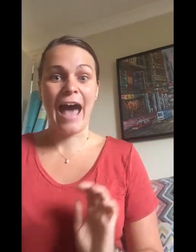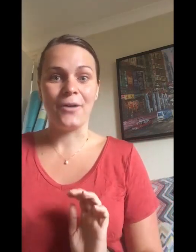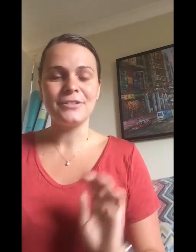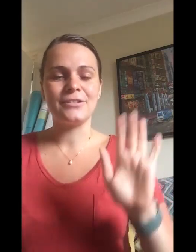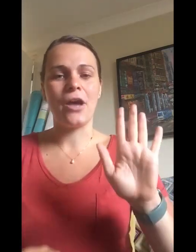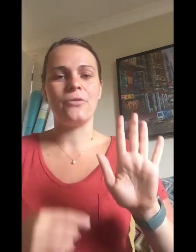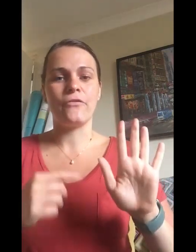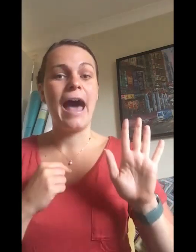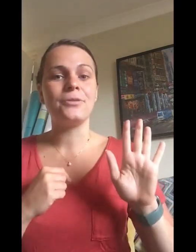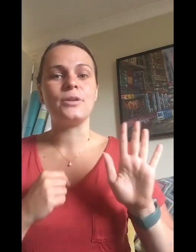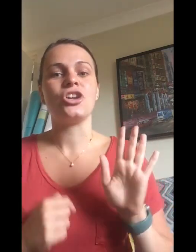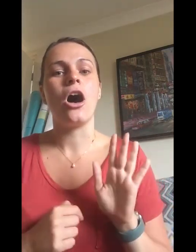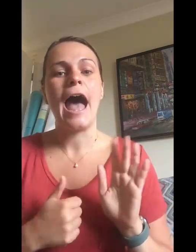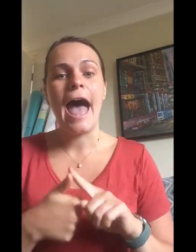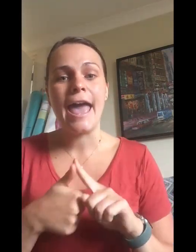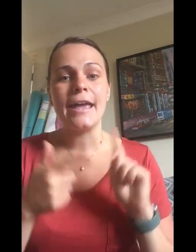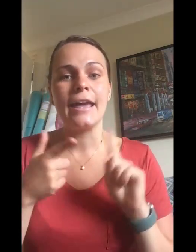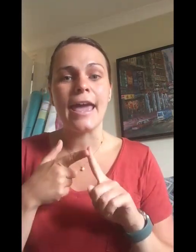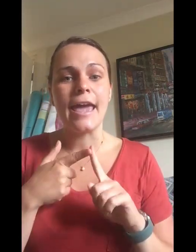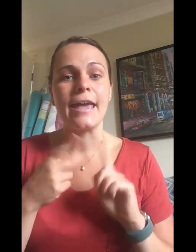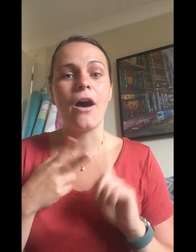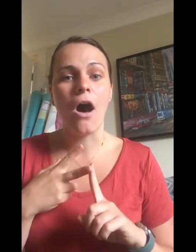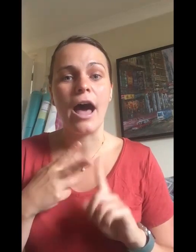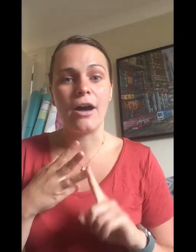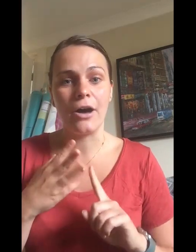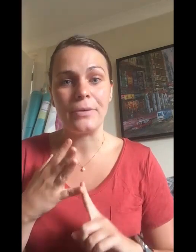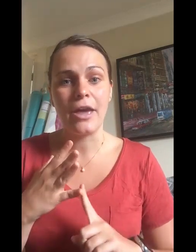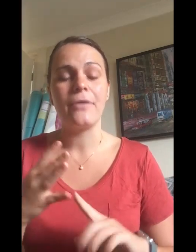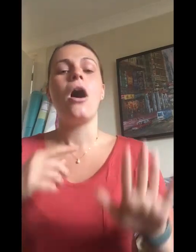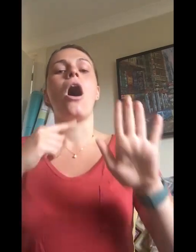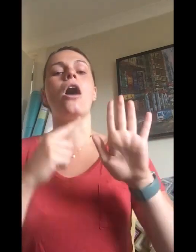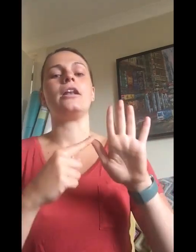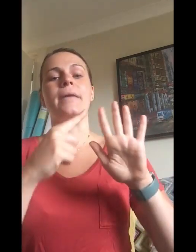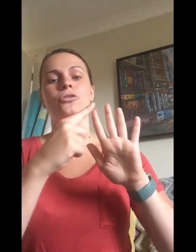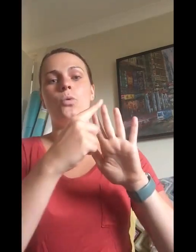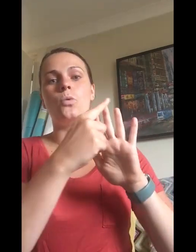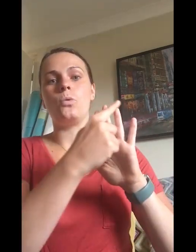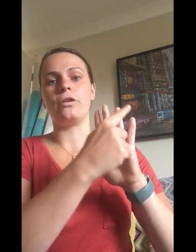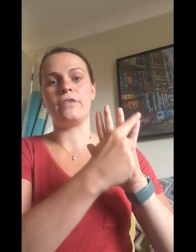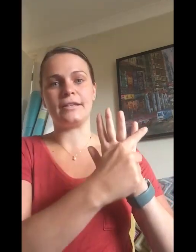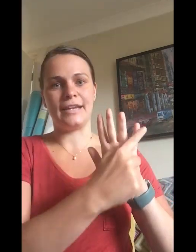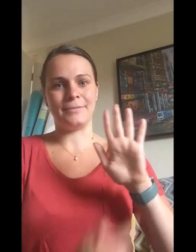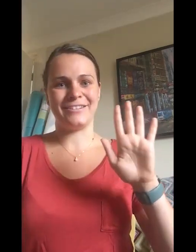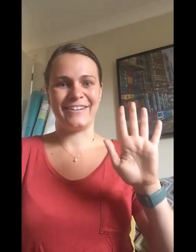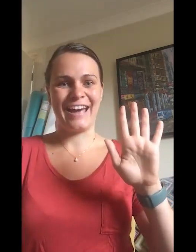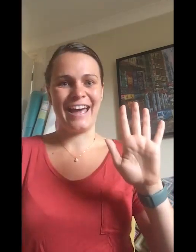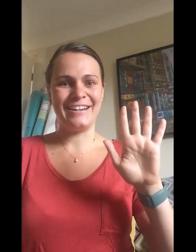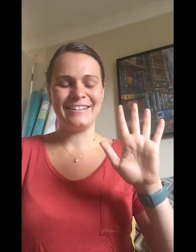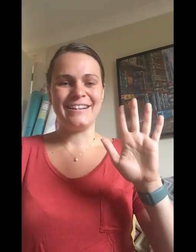vowels. So your vowels, which are A, E, I, O, U, are going to be on all your fingertips. Okay, so